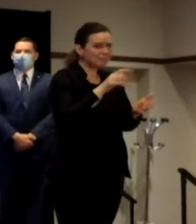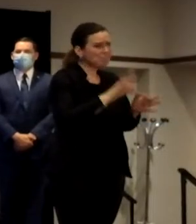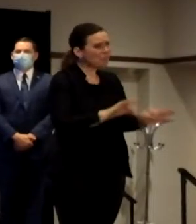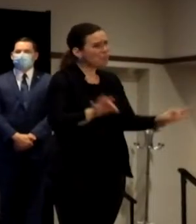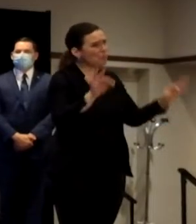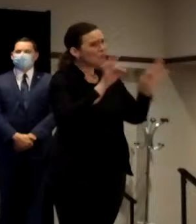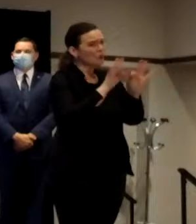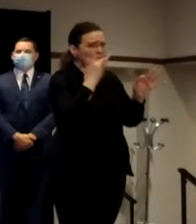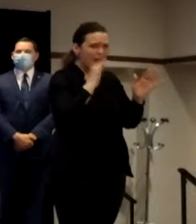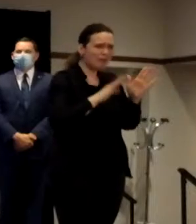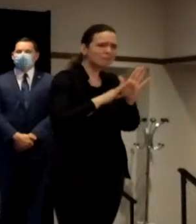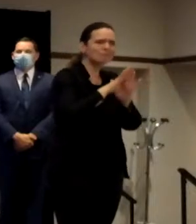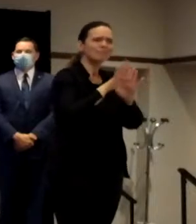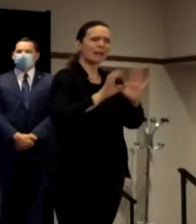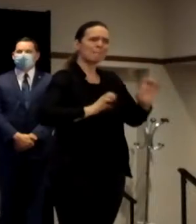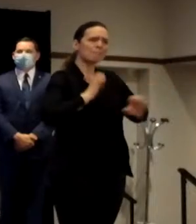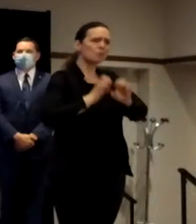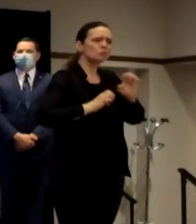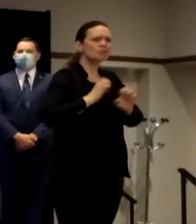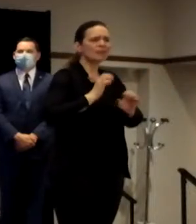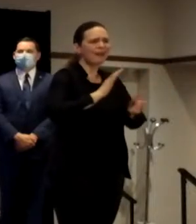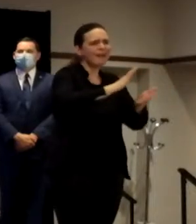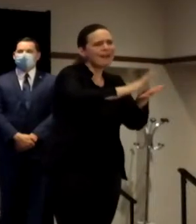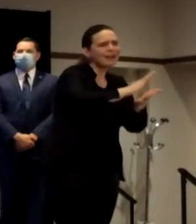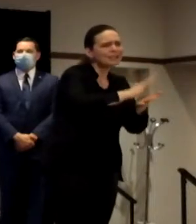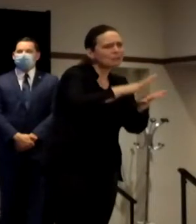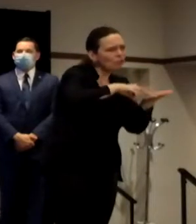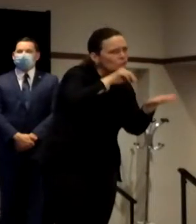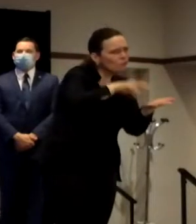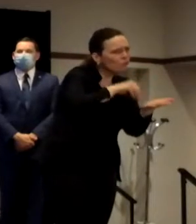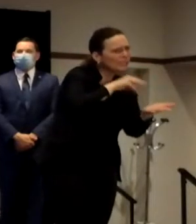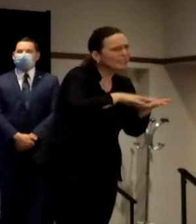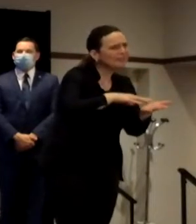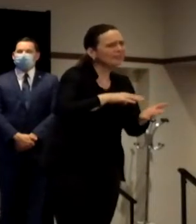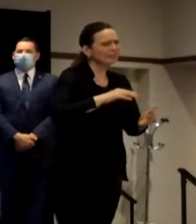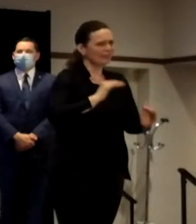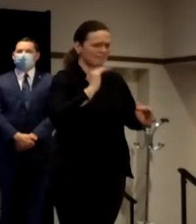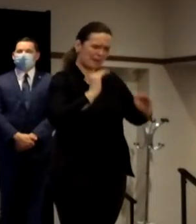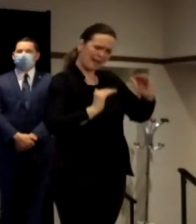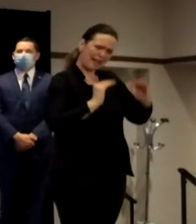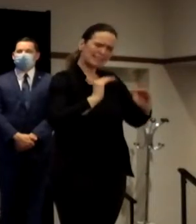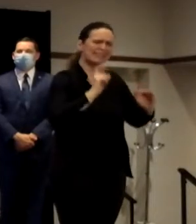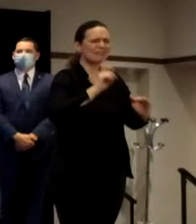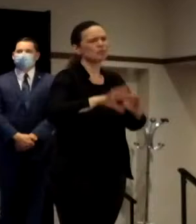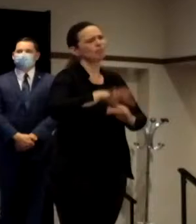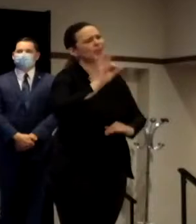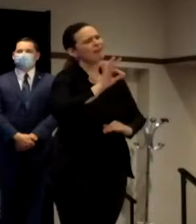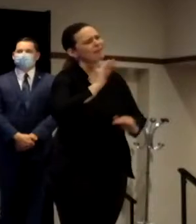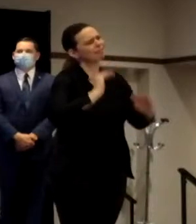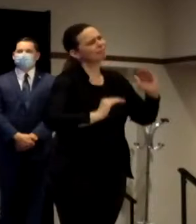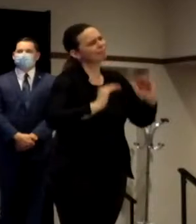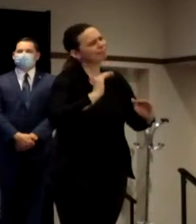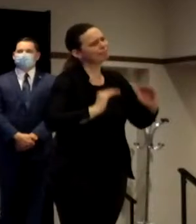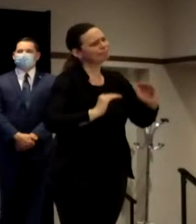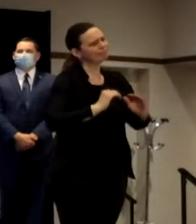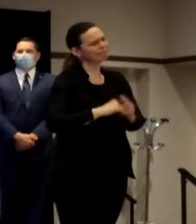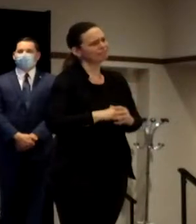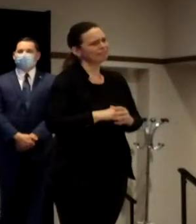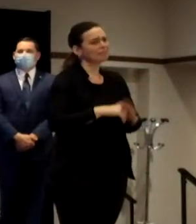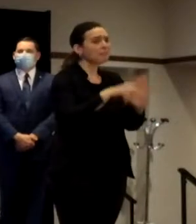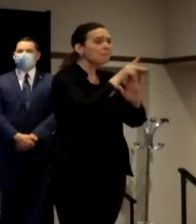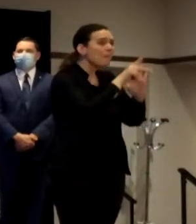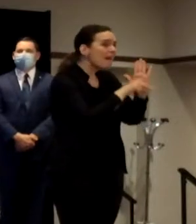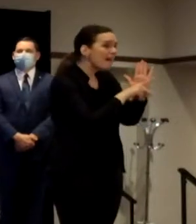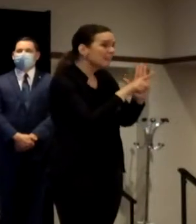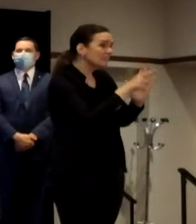otherwise, and it really taking a toll. So you have to find some balance, and the policies are there to see if you see a problem, you try